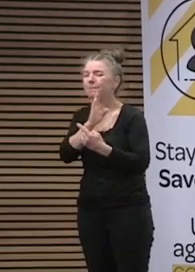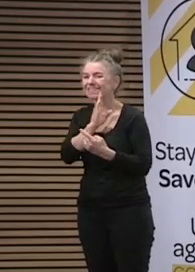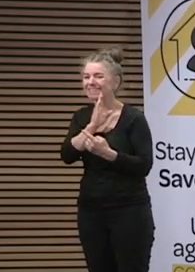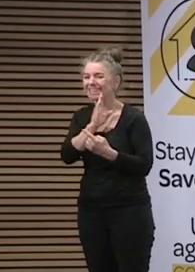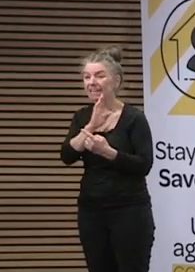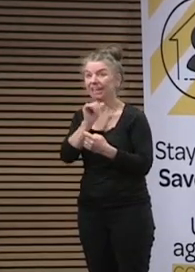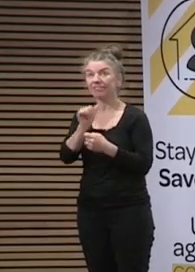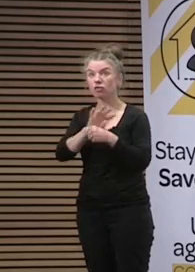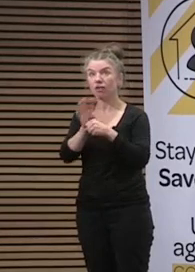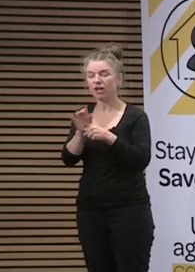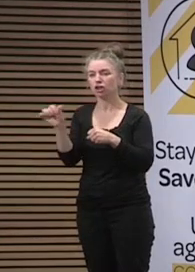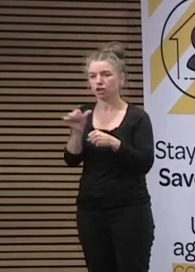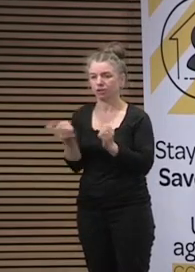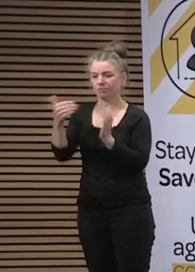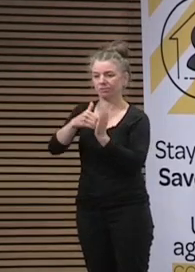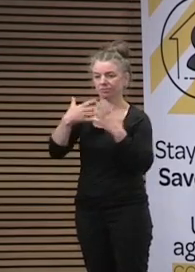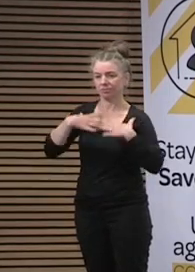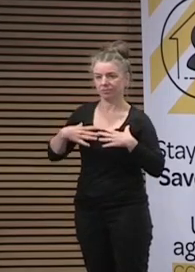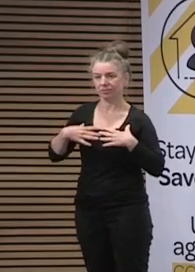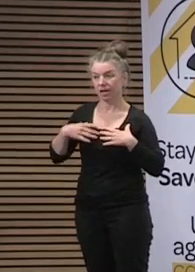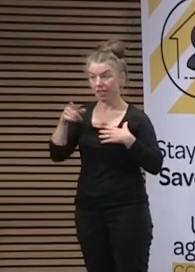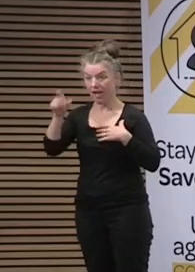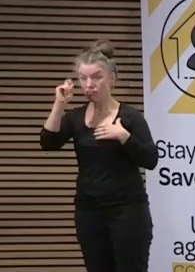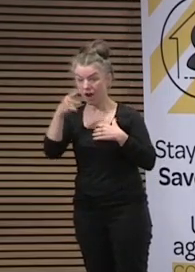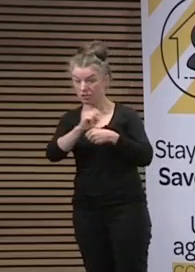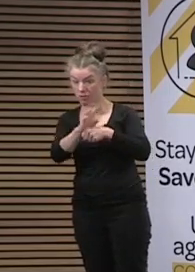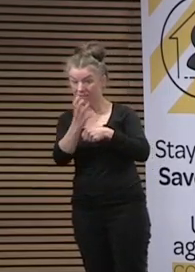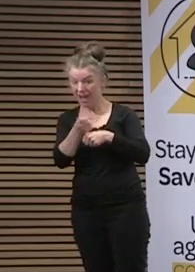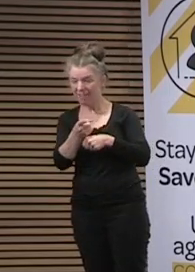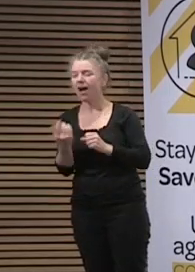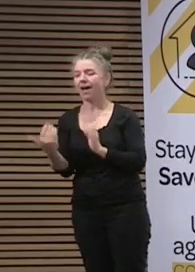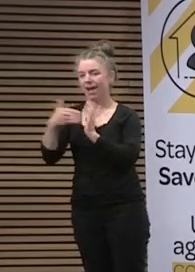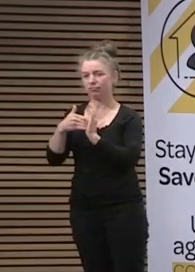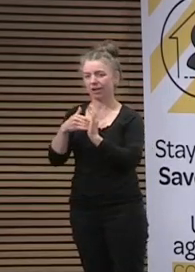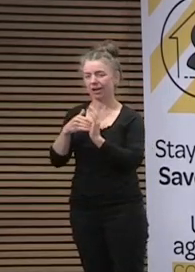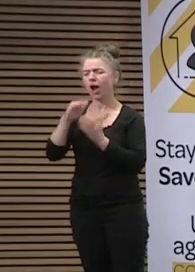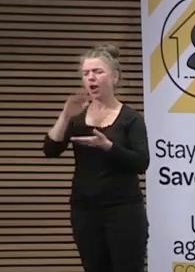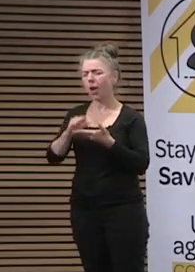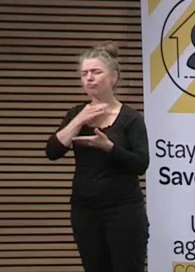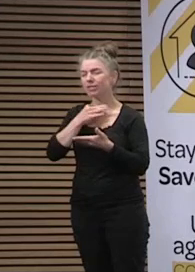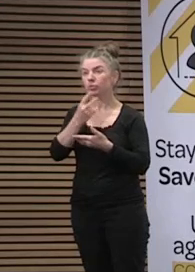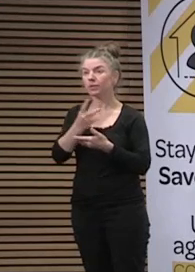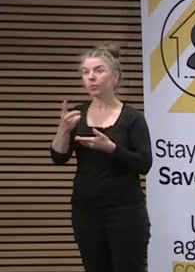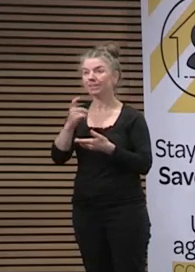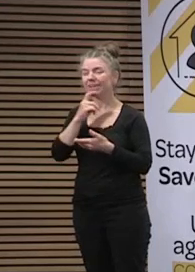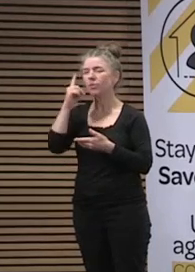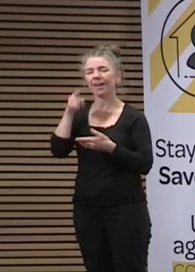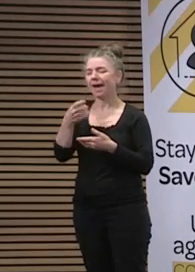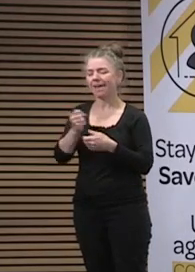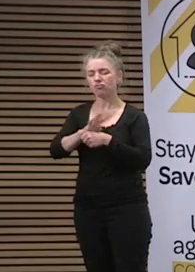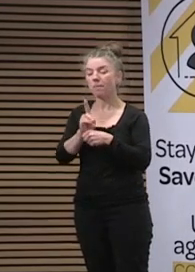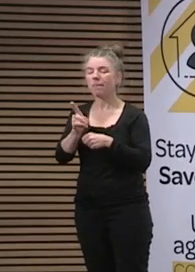for COVID-19. Once they found out, of course, then they took full precautions. It's very low risk, but we're just taking a precautionary approach here. What